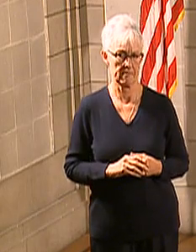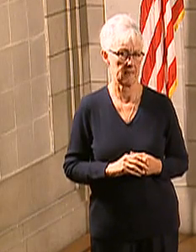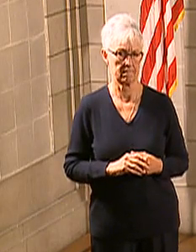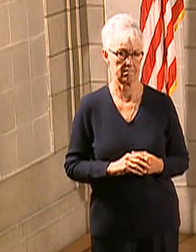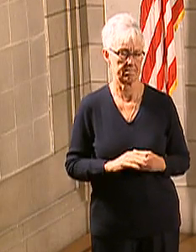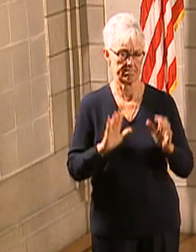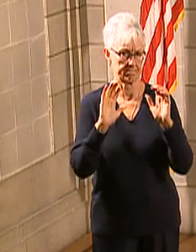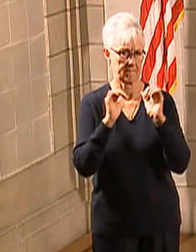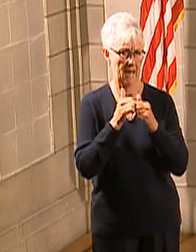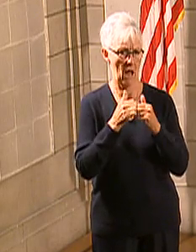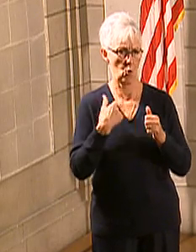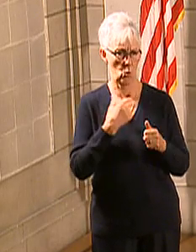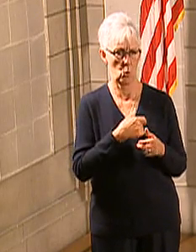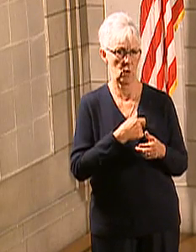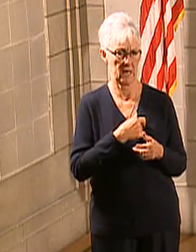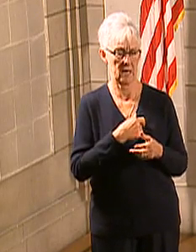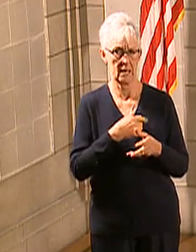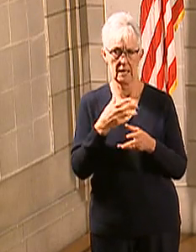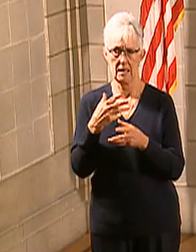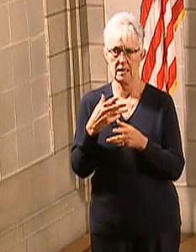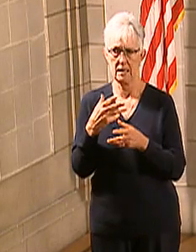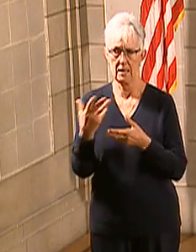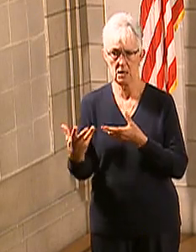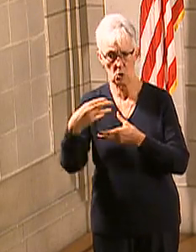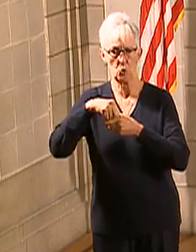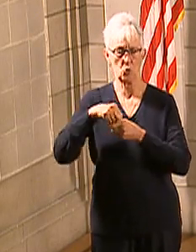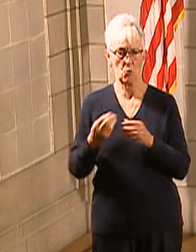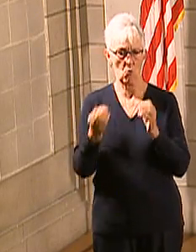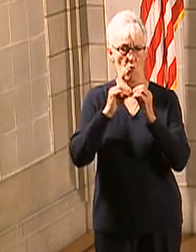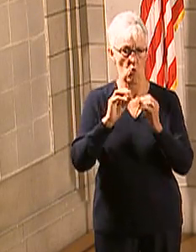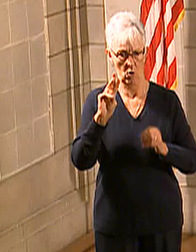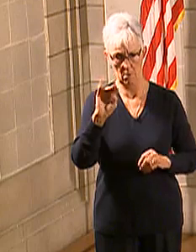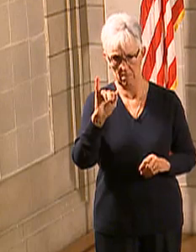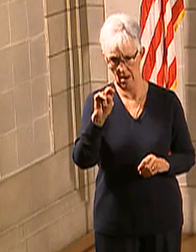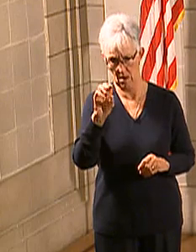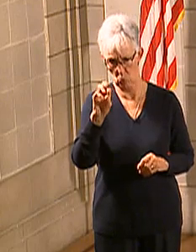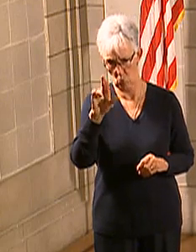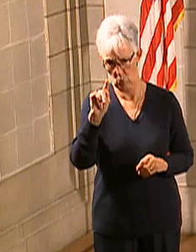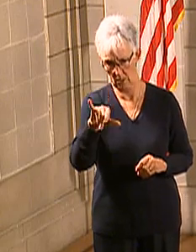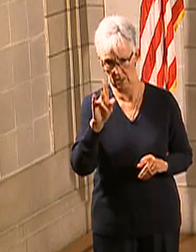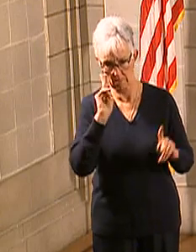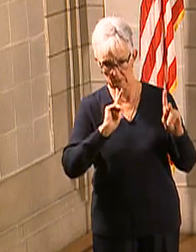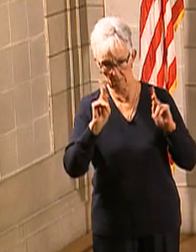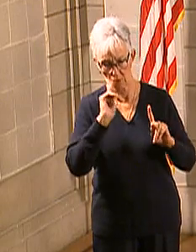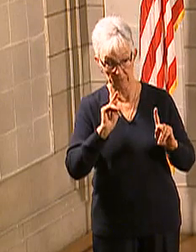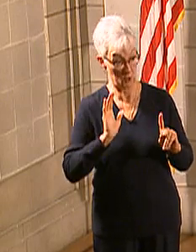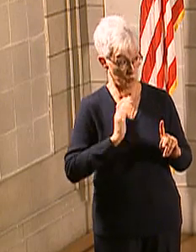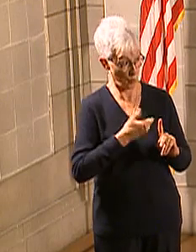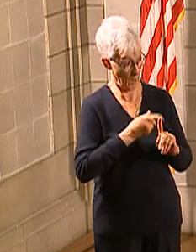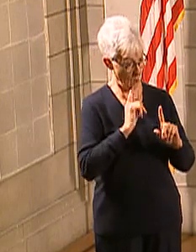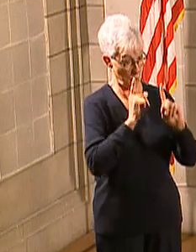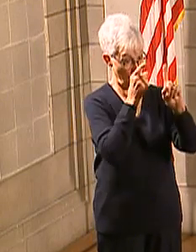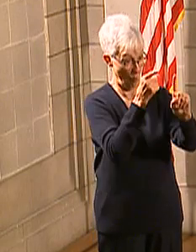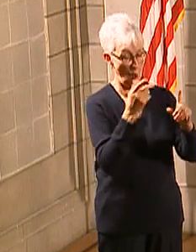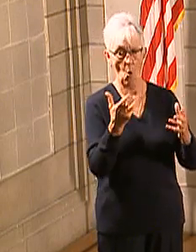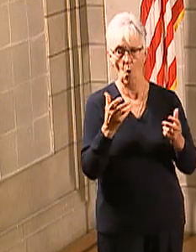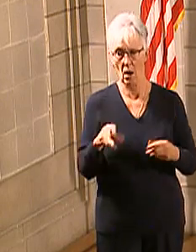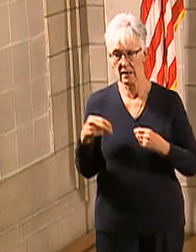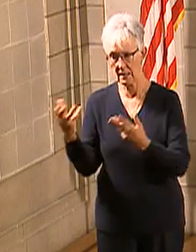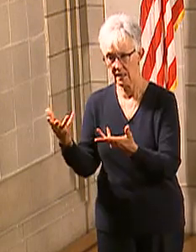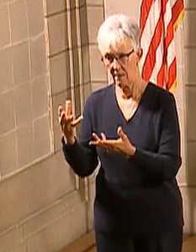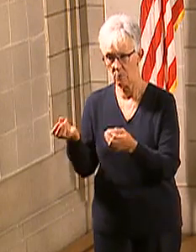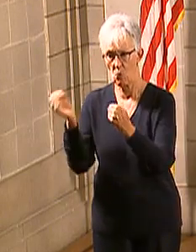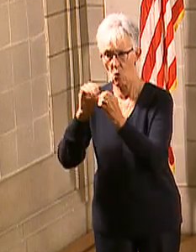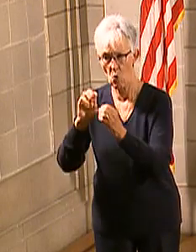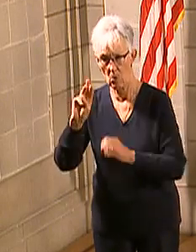the idea of how do we get more minorities engaged. So again, the overall goal that we want to get more minorities engaged in